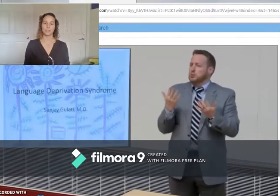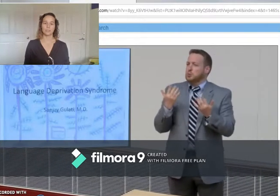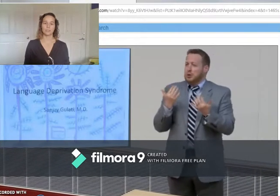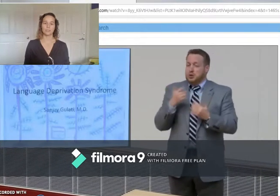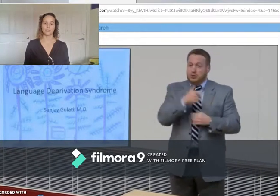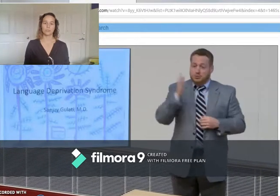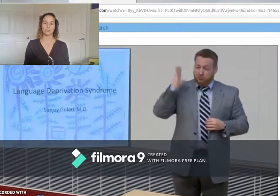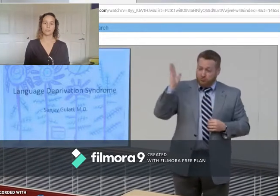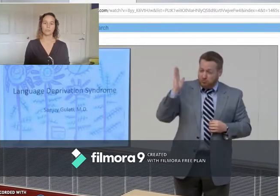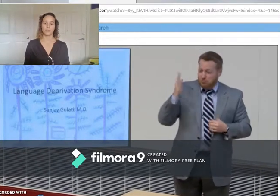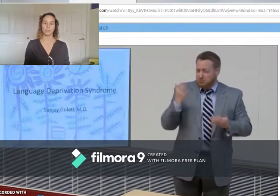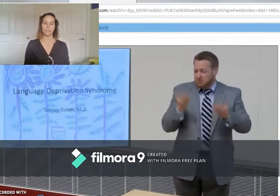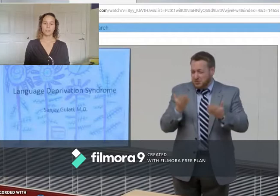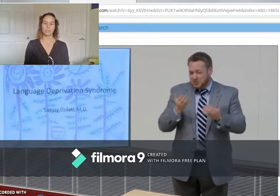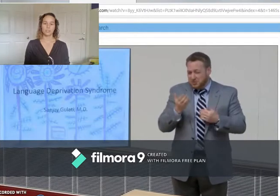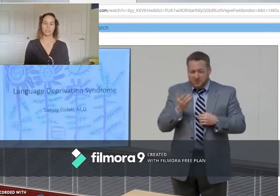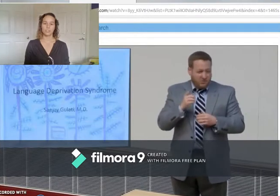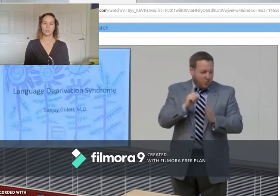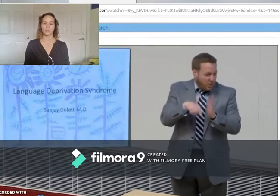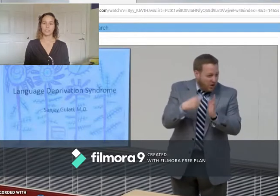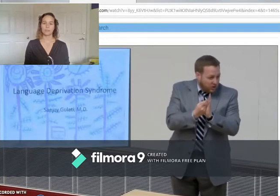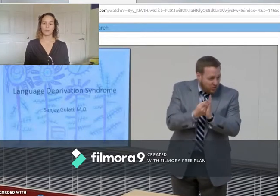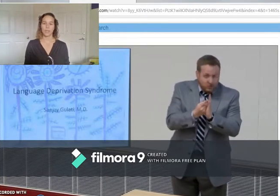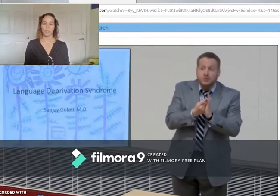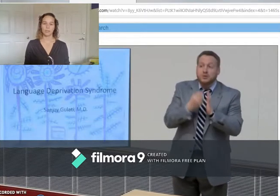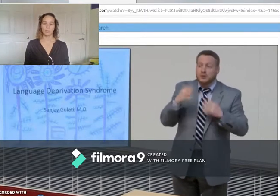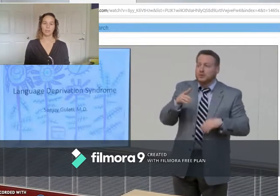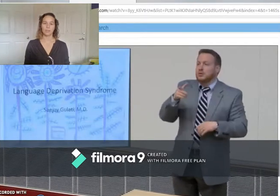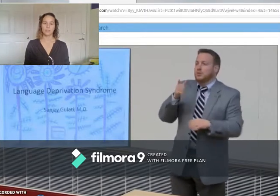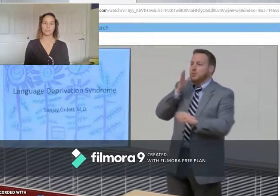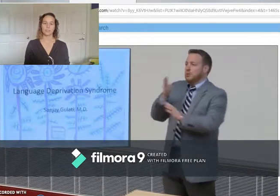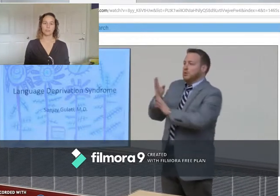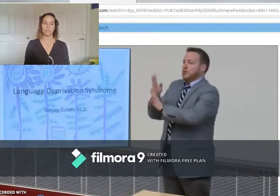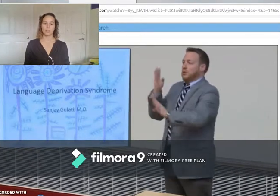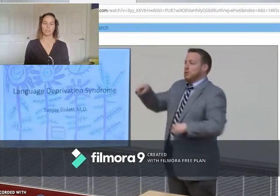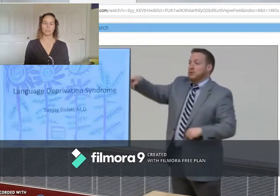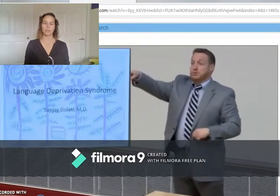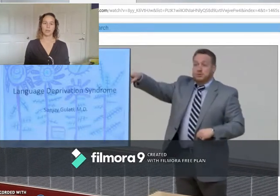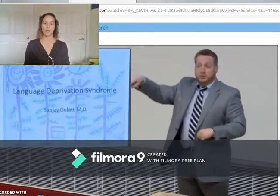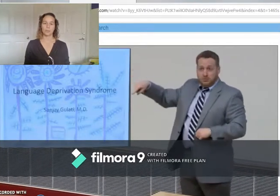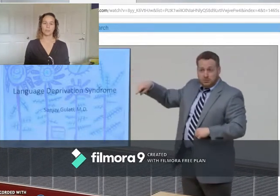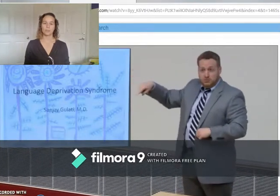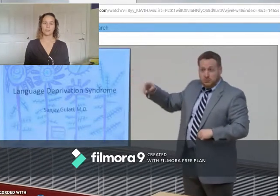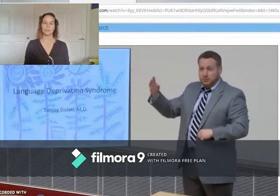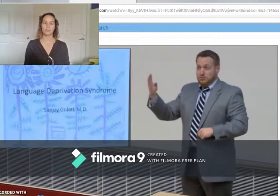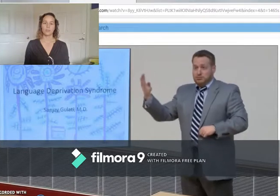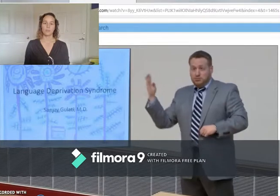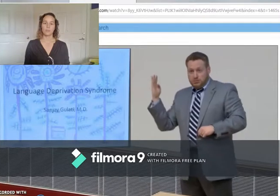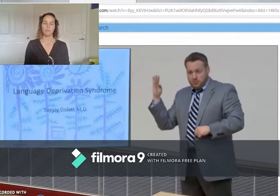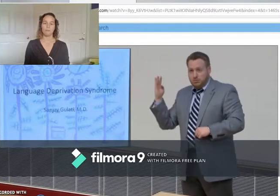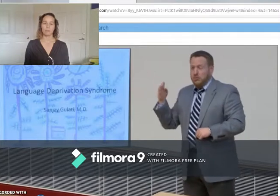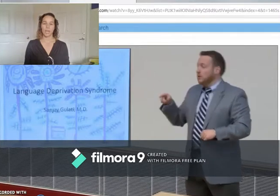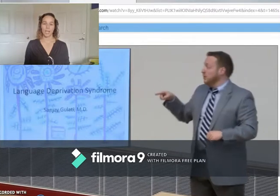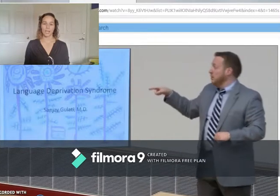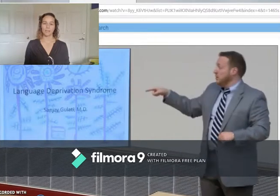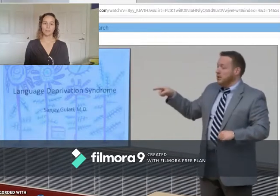Q&A. So if you have questions during the lecture, please wait to the end. Sanjay will lecture for about an hour. And then